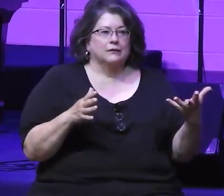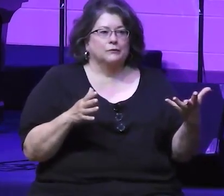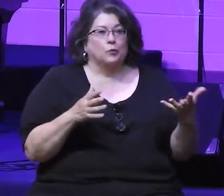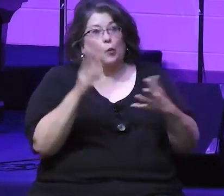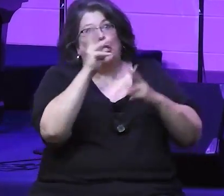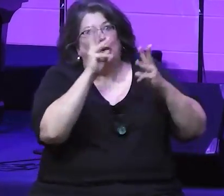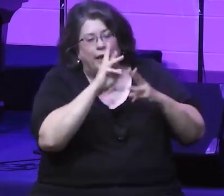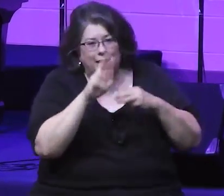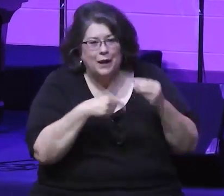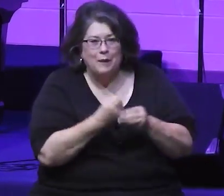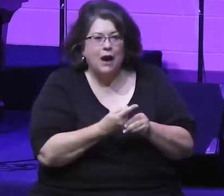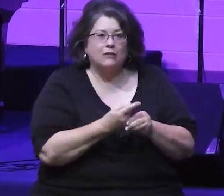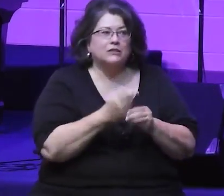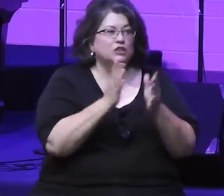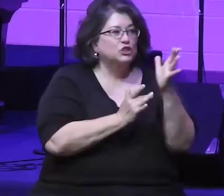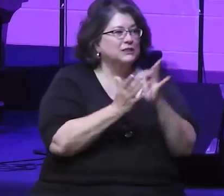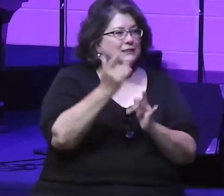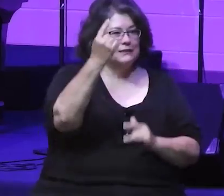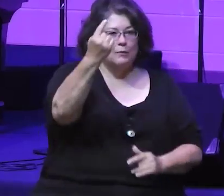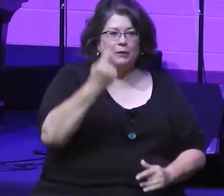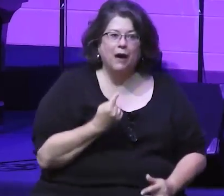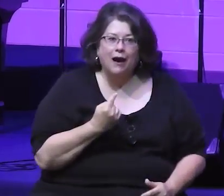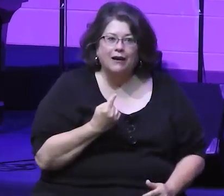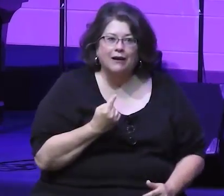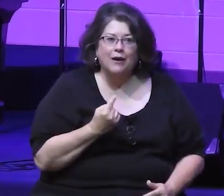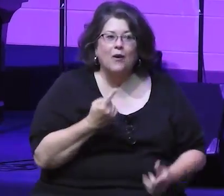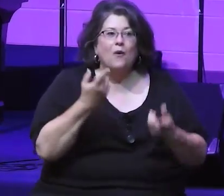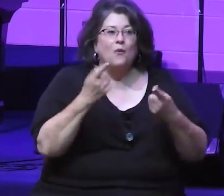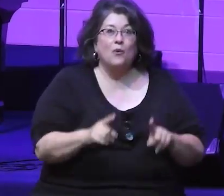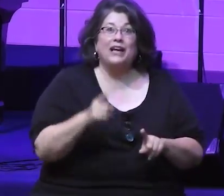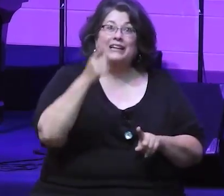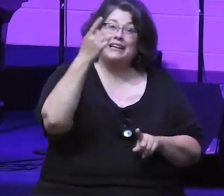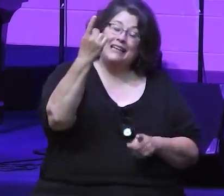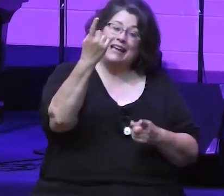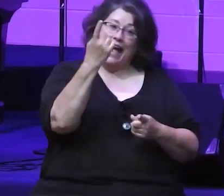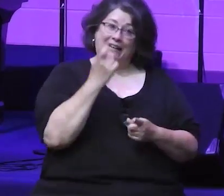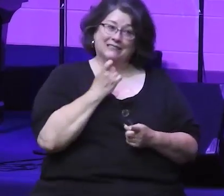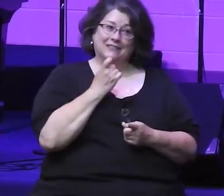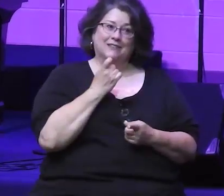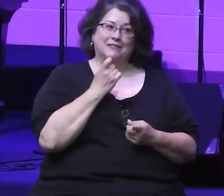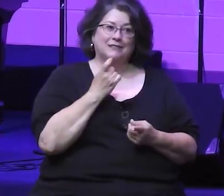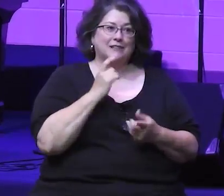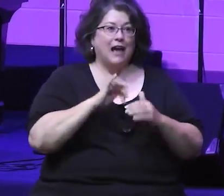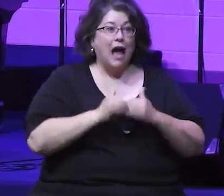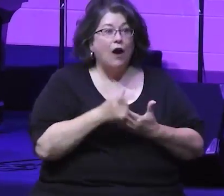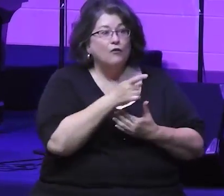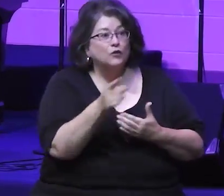one precious life I've given you? So I think this is about the ready life.